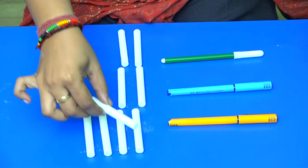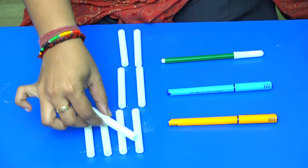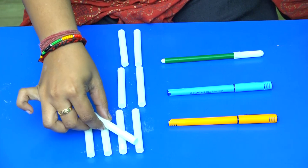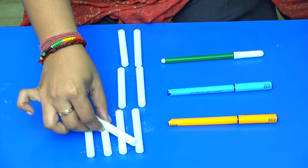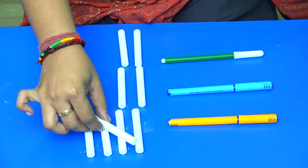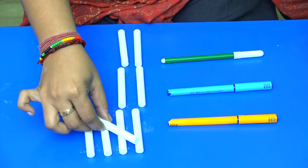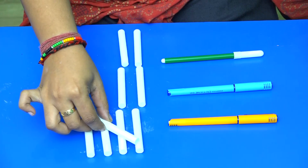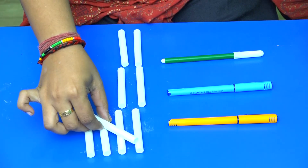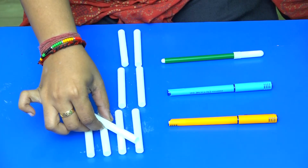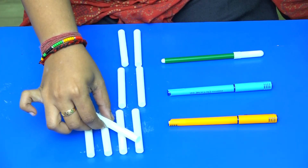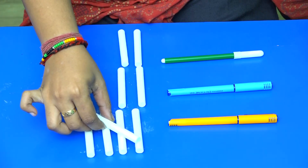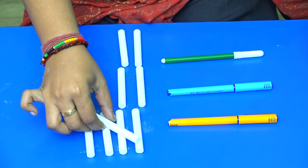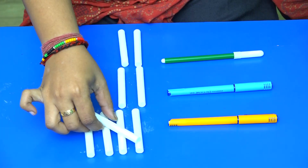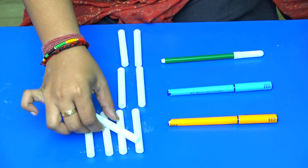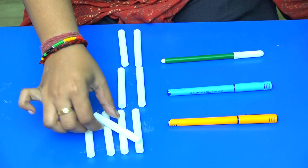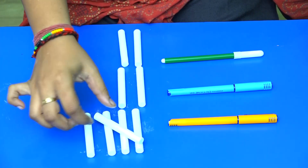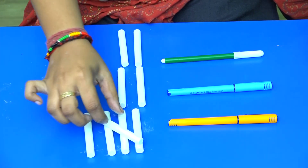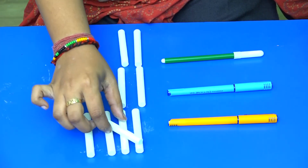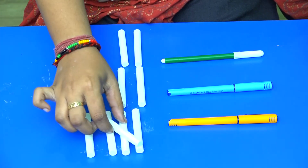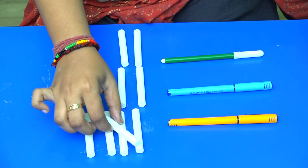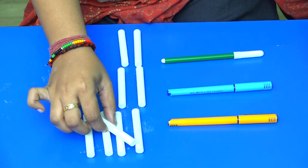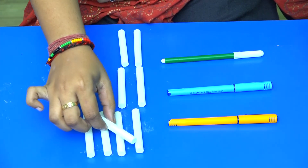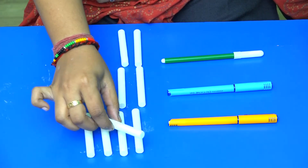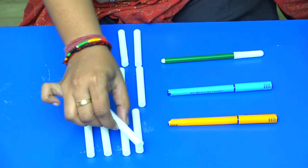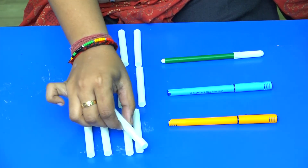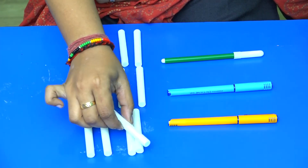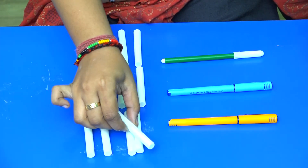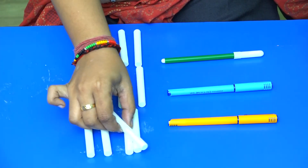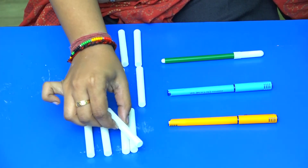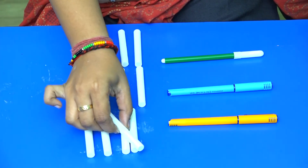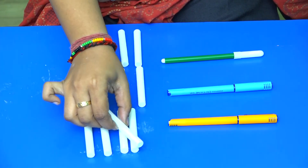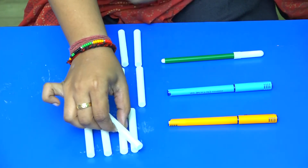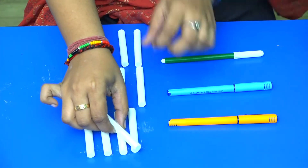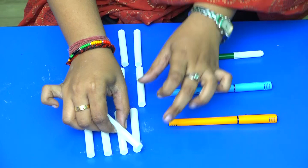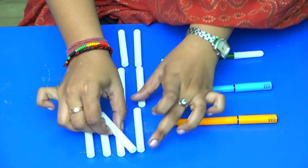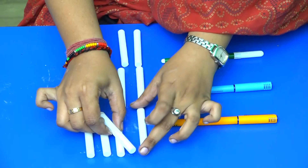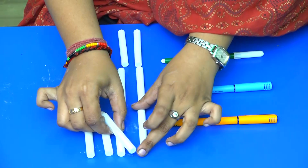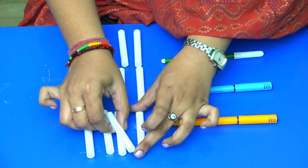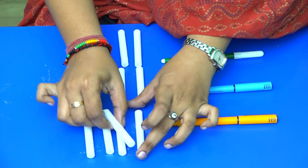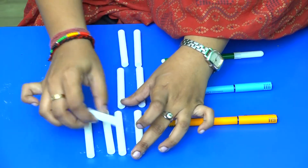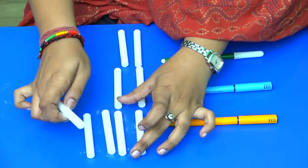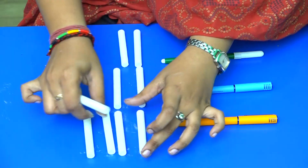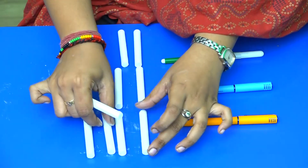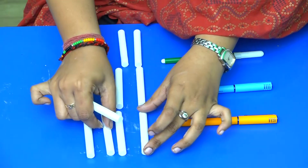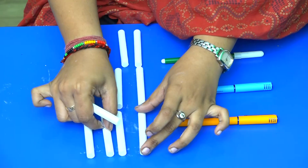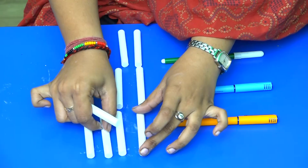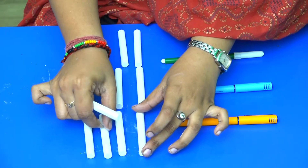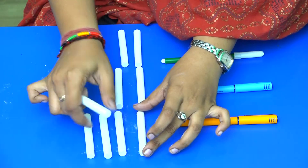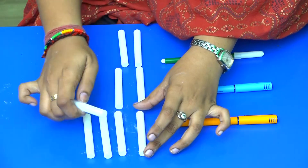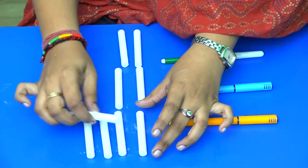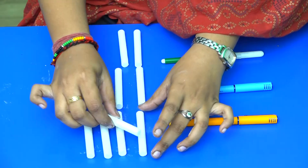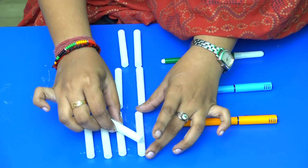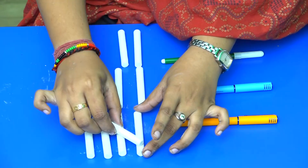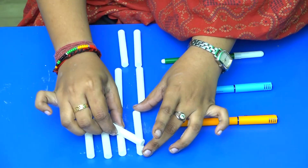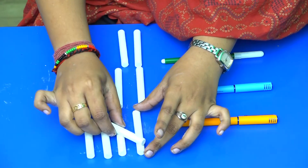chalk diagonally here on this because it represents the 5 set. Whenever we approached